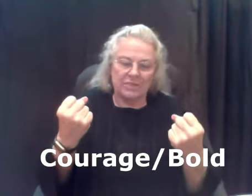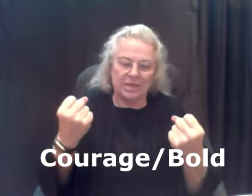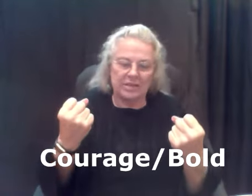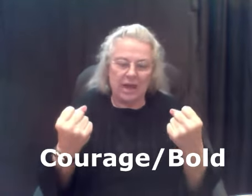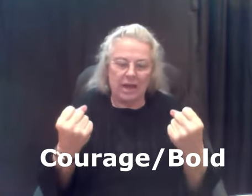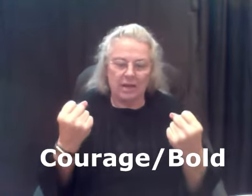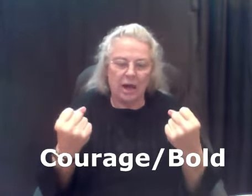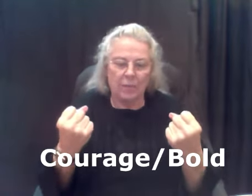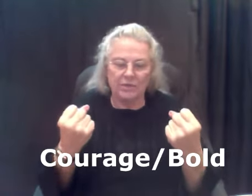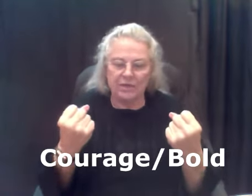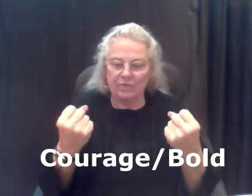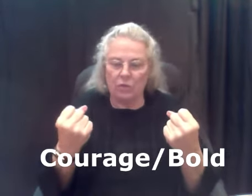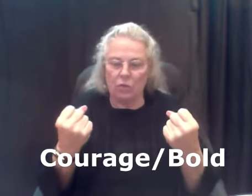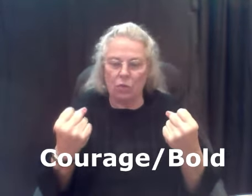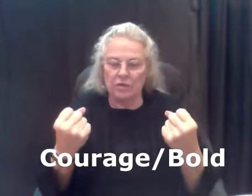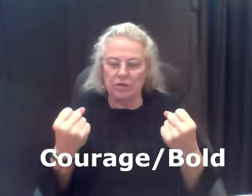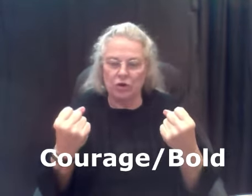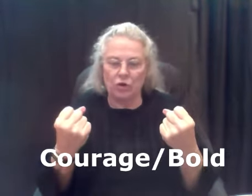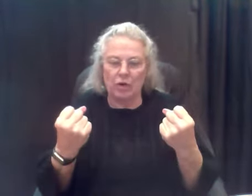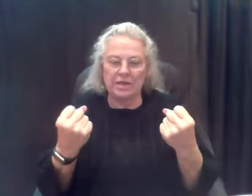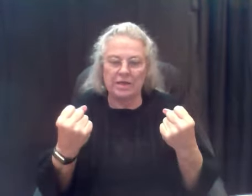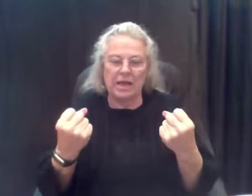take a couple different words that you're going to need.